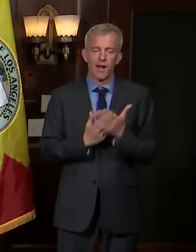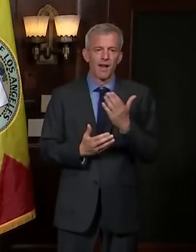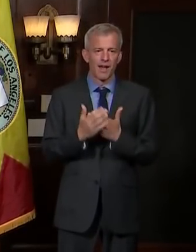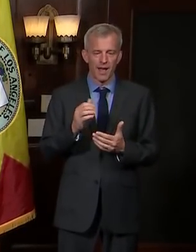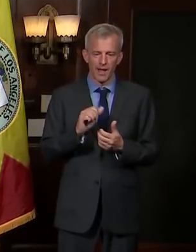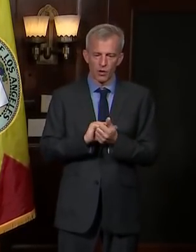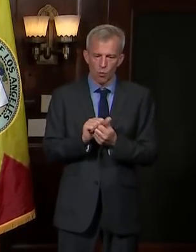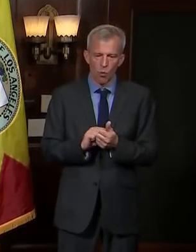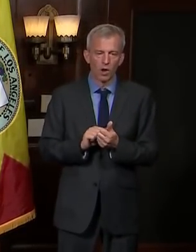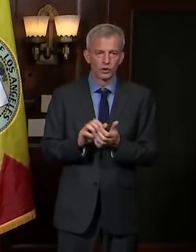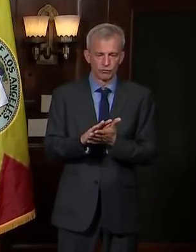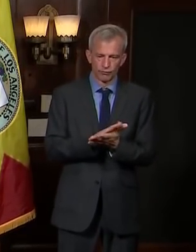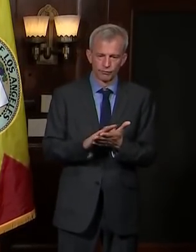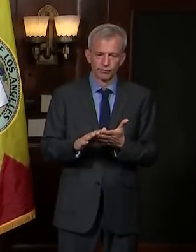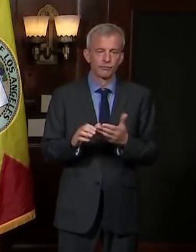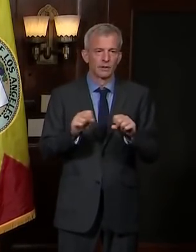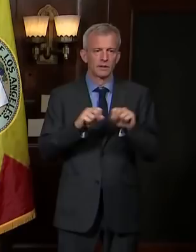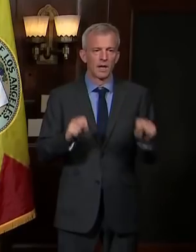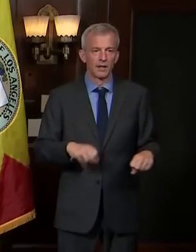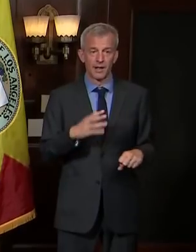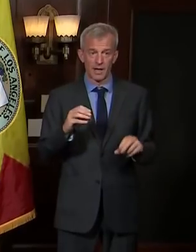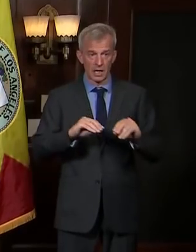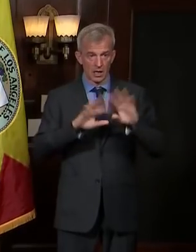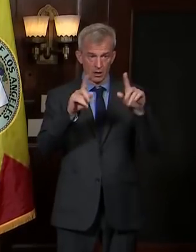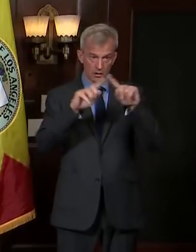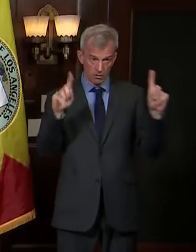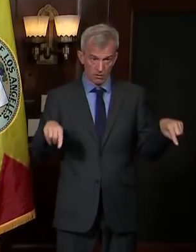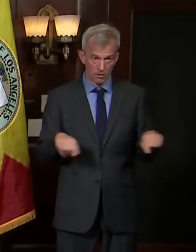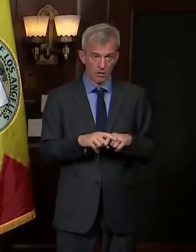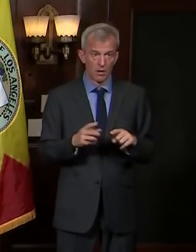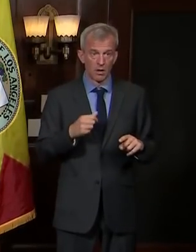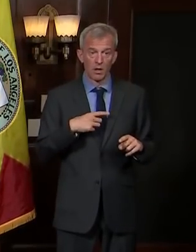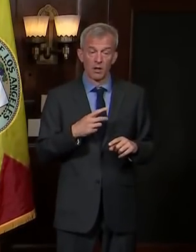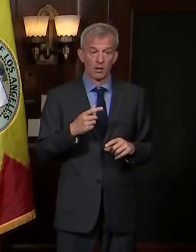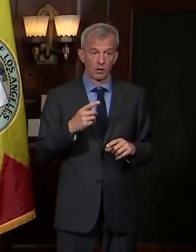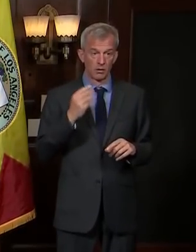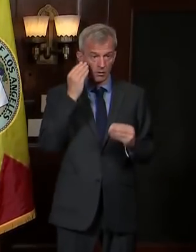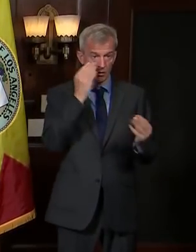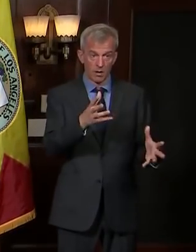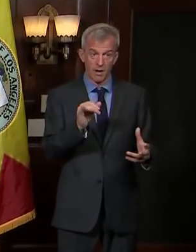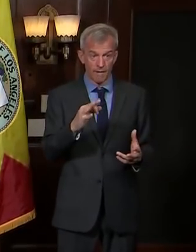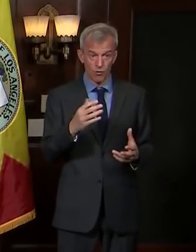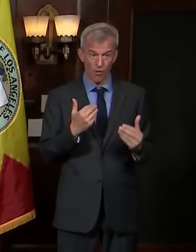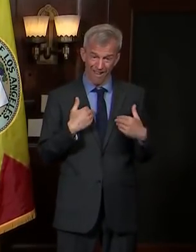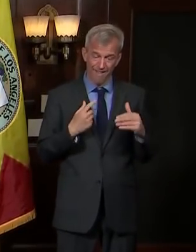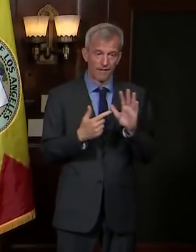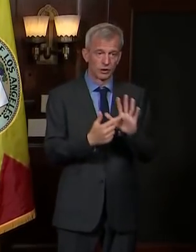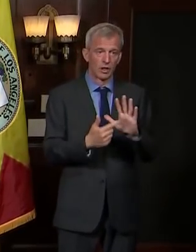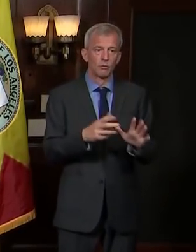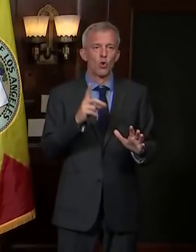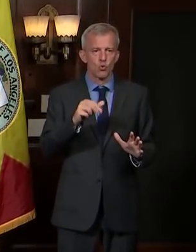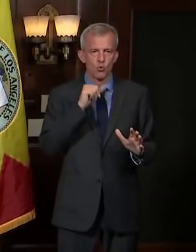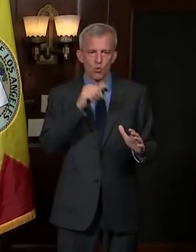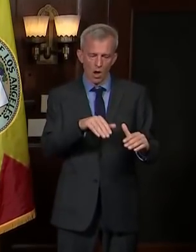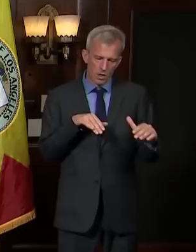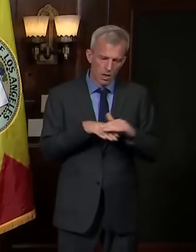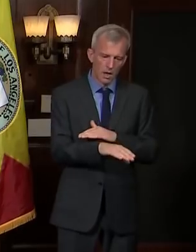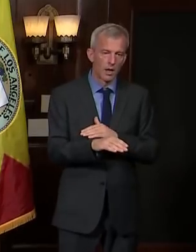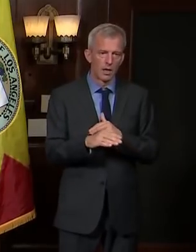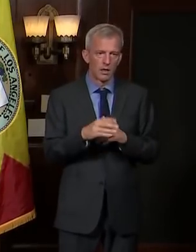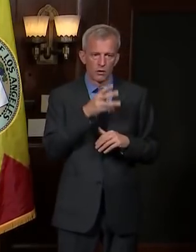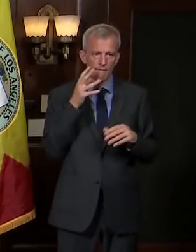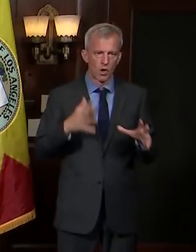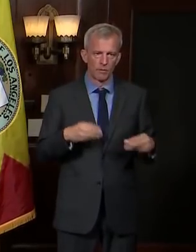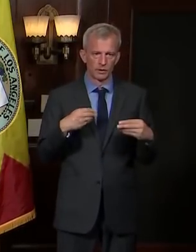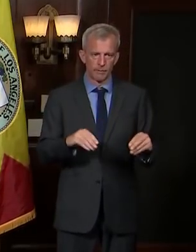signage requiring customers with any symptoms of COVID-19 not to enter the marketplace. Vendors at markets